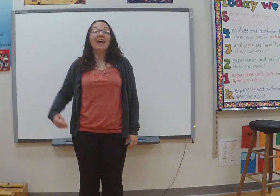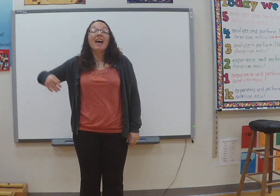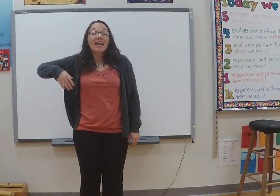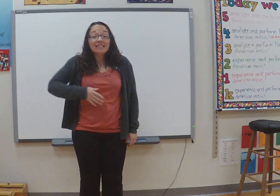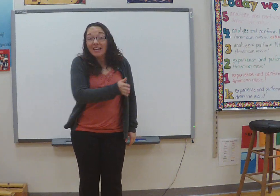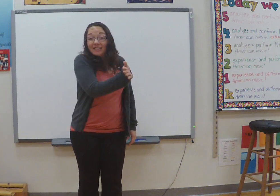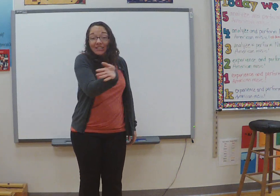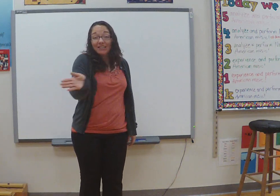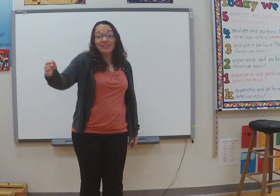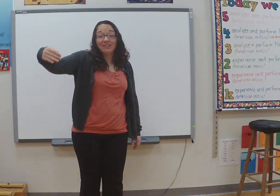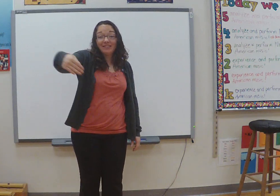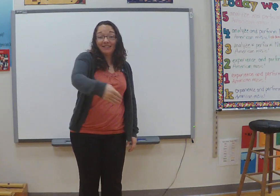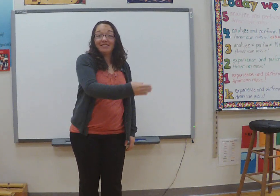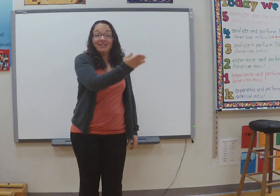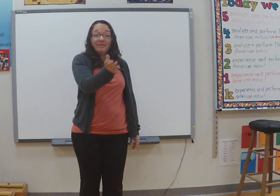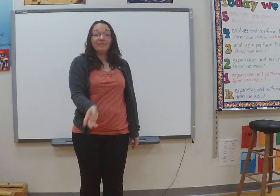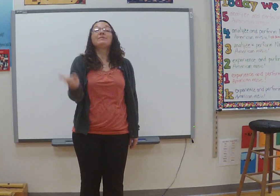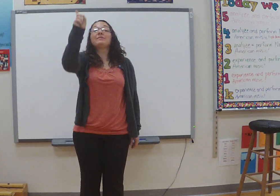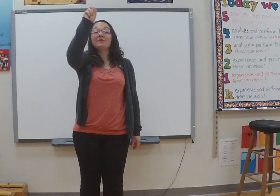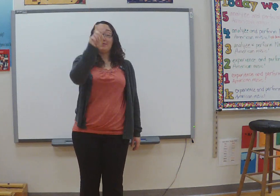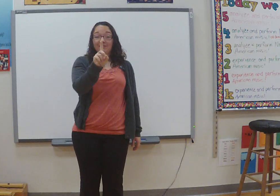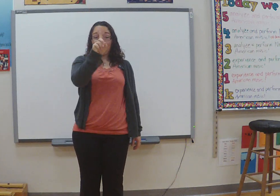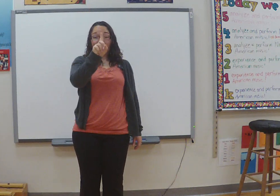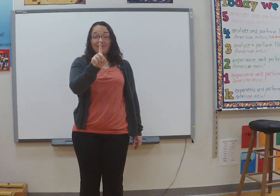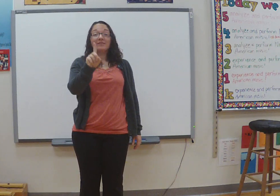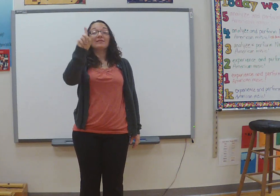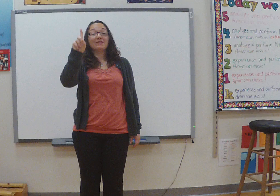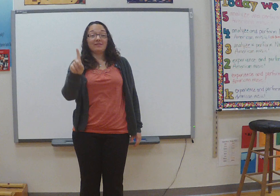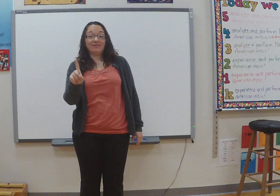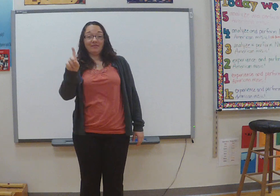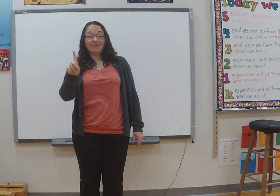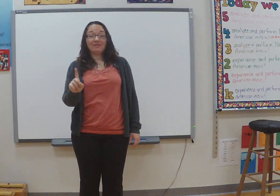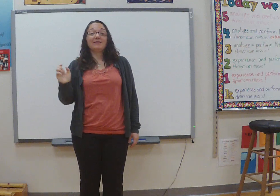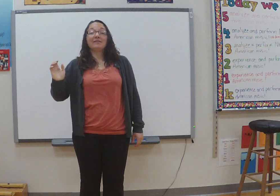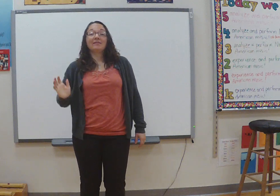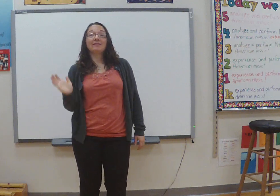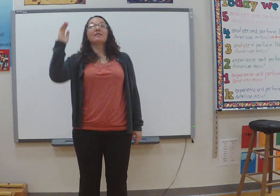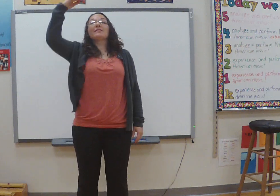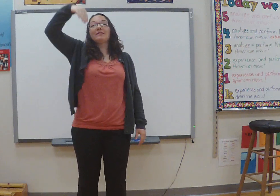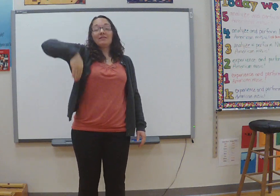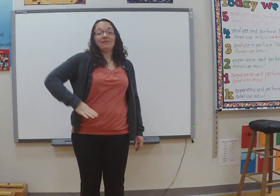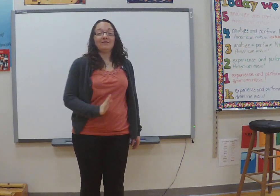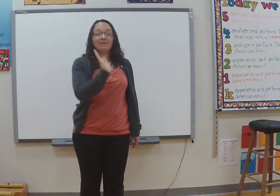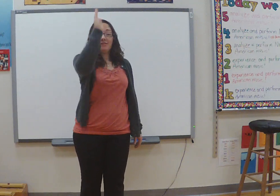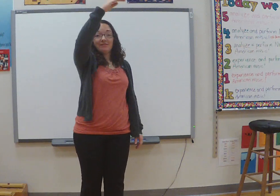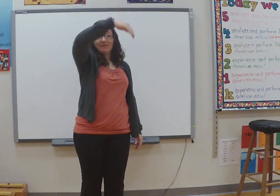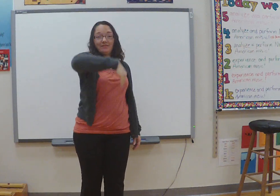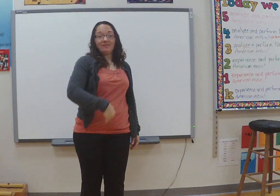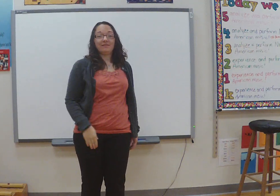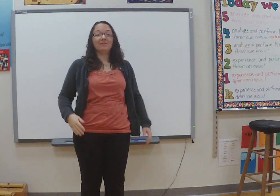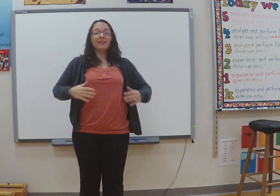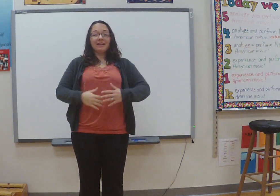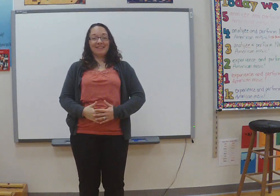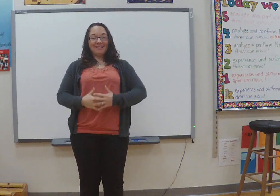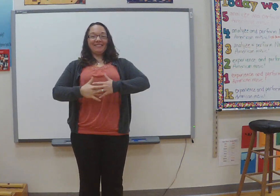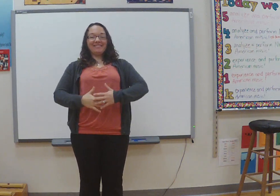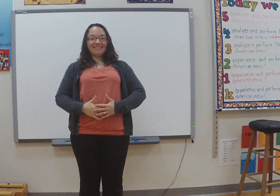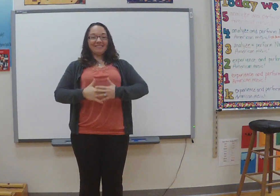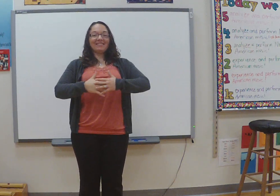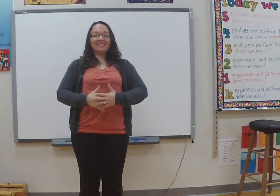Latching to the snow In a wonder-stopping sleigh O'er the fields we go Laughing all the